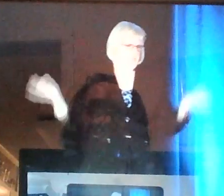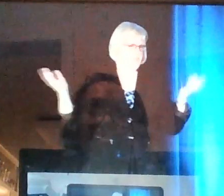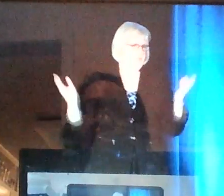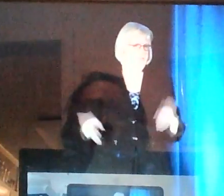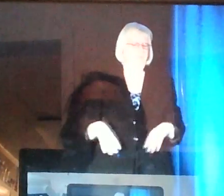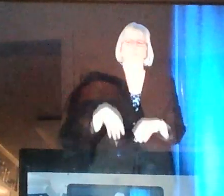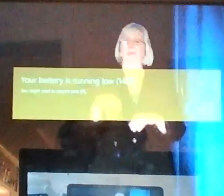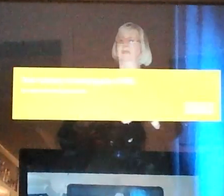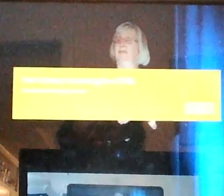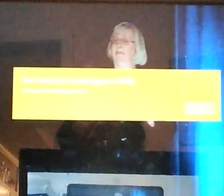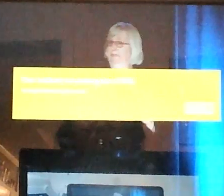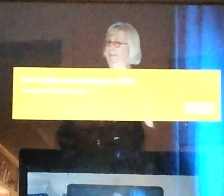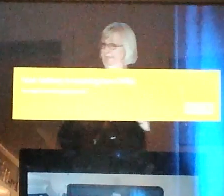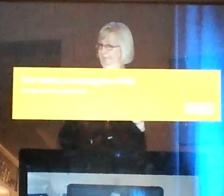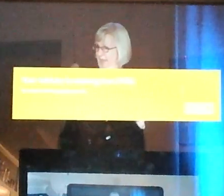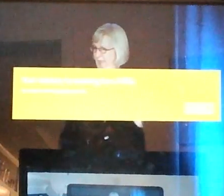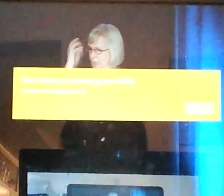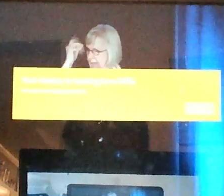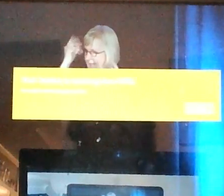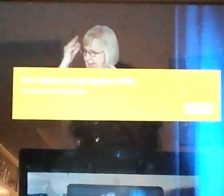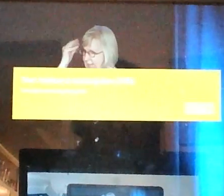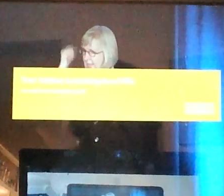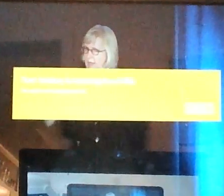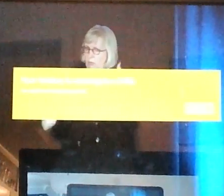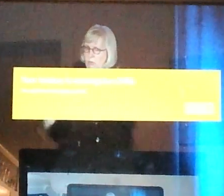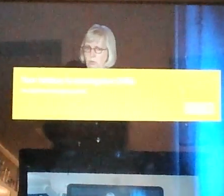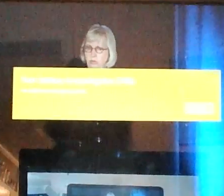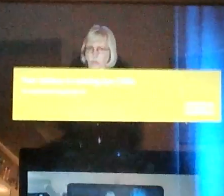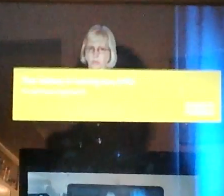Or maybe it's not going to be interesting and you can know when to get out.